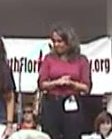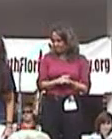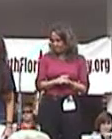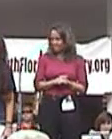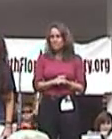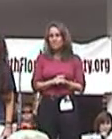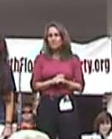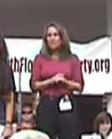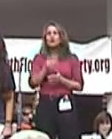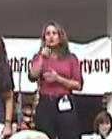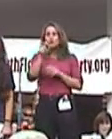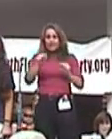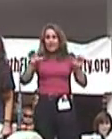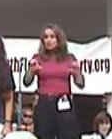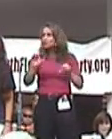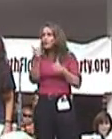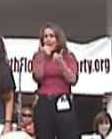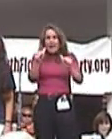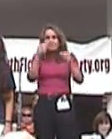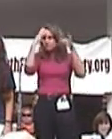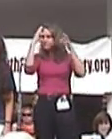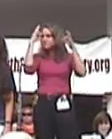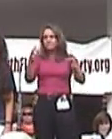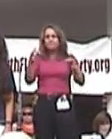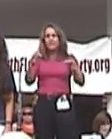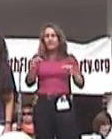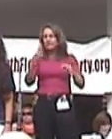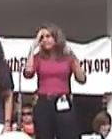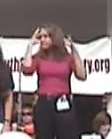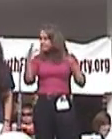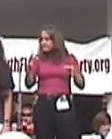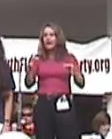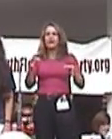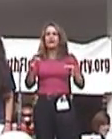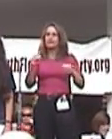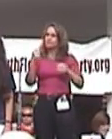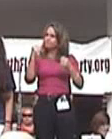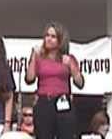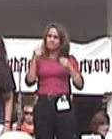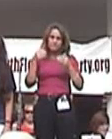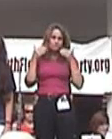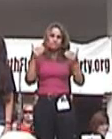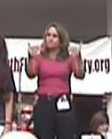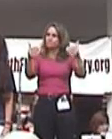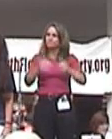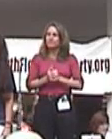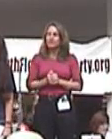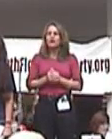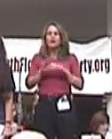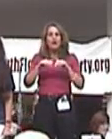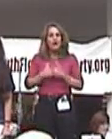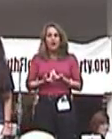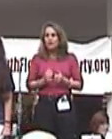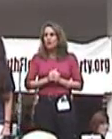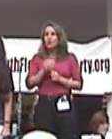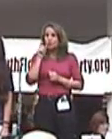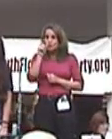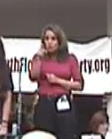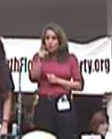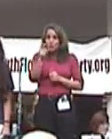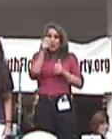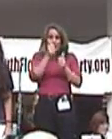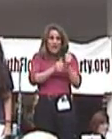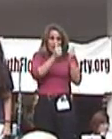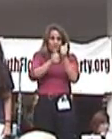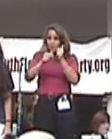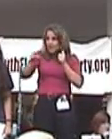You can do anything you set your mind to. Set your mind to it, put it into action. Here's how. You, every single